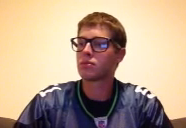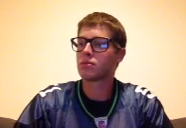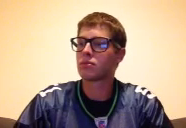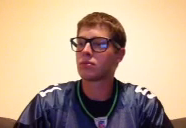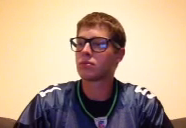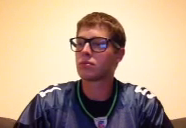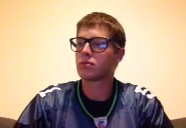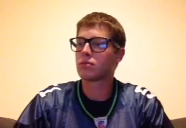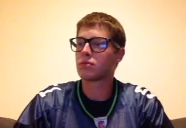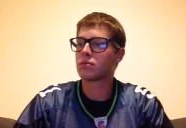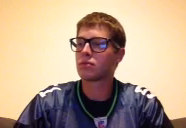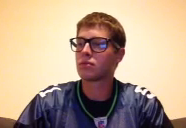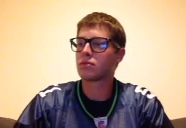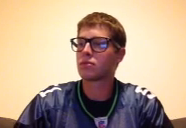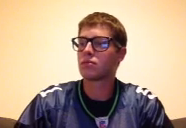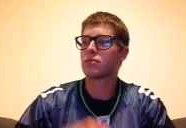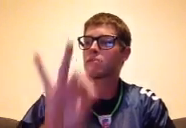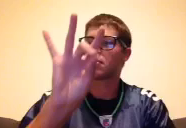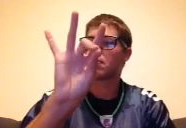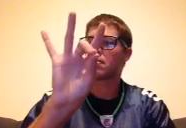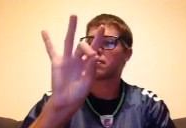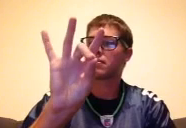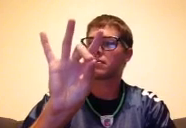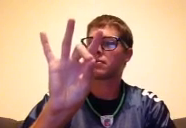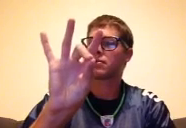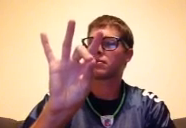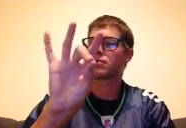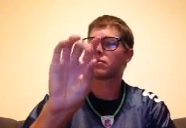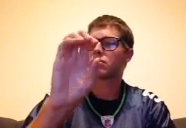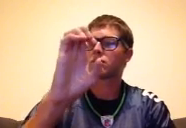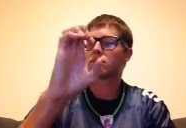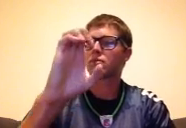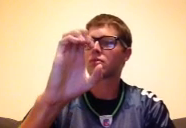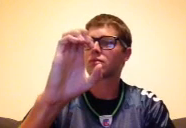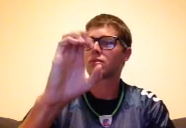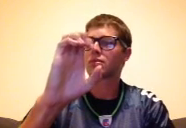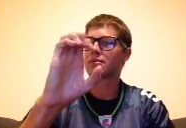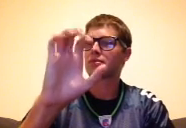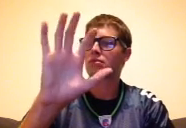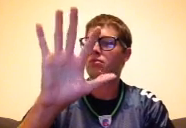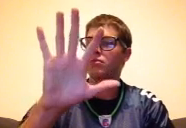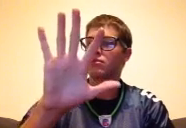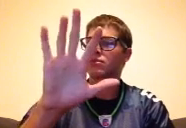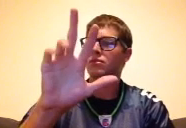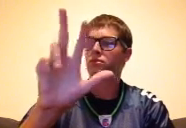statement is the visual, and it is unclear, but it was definitive by replacement. Stay tuned, more reaction.